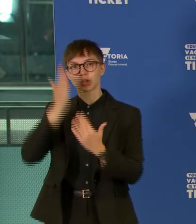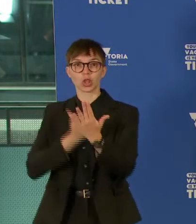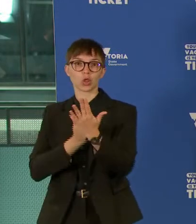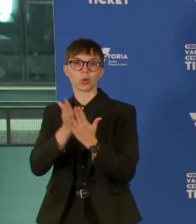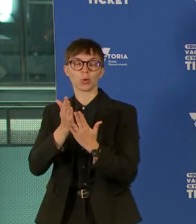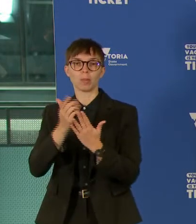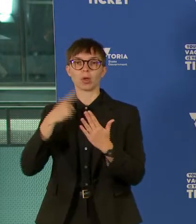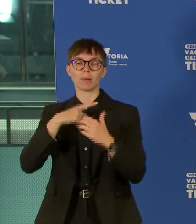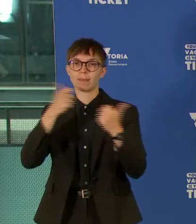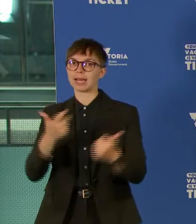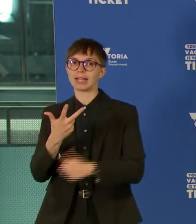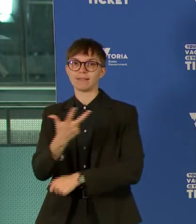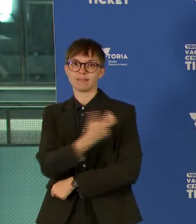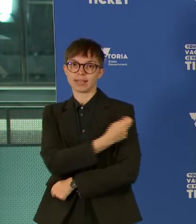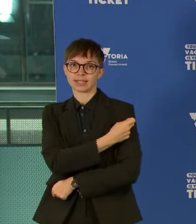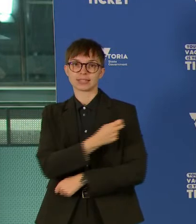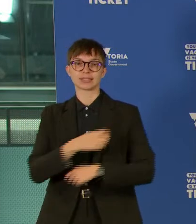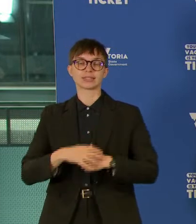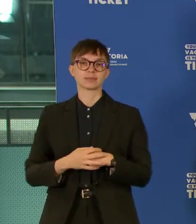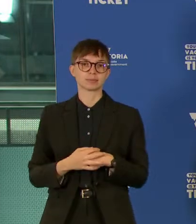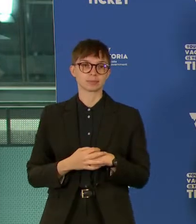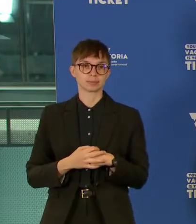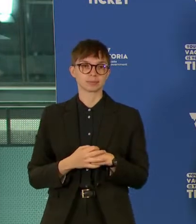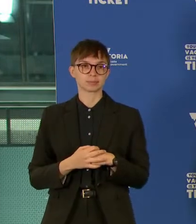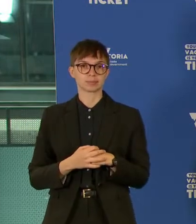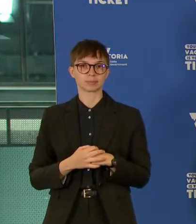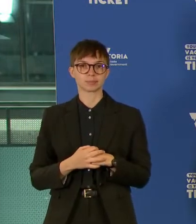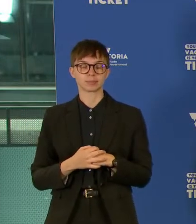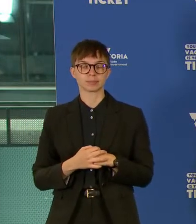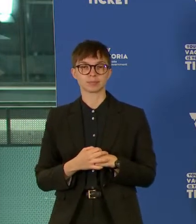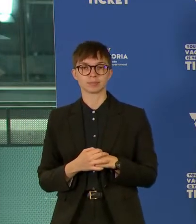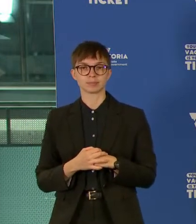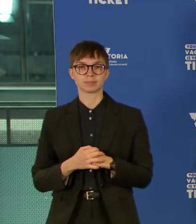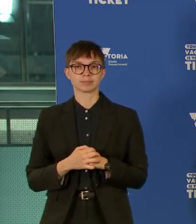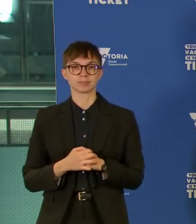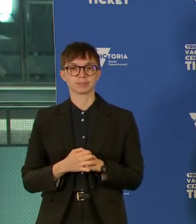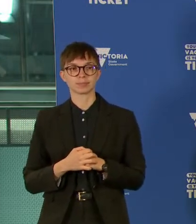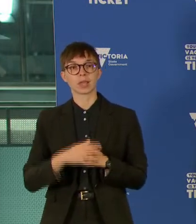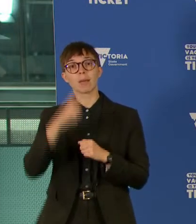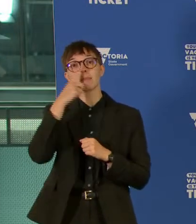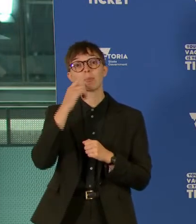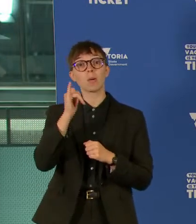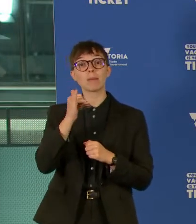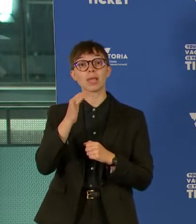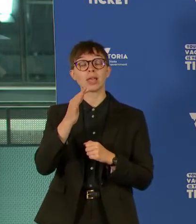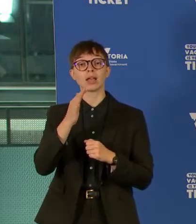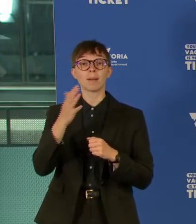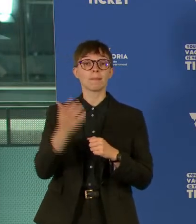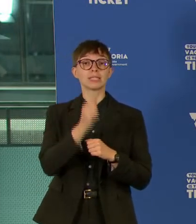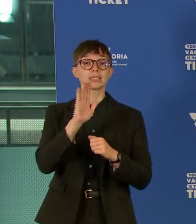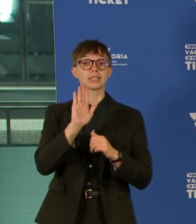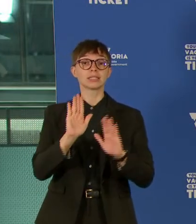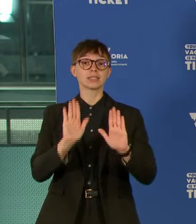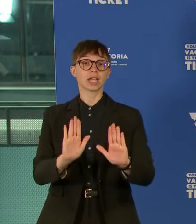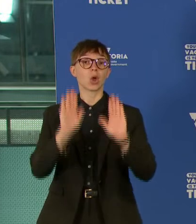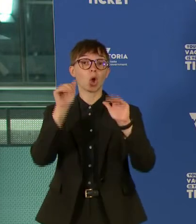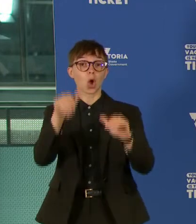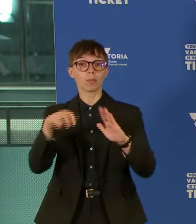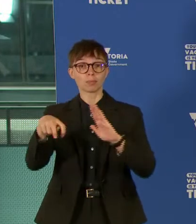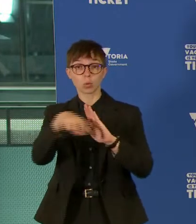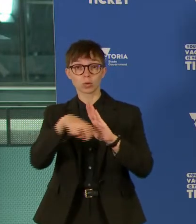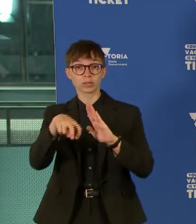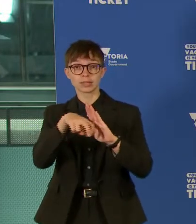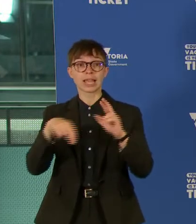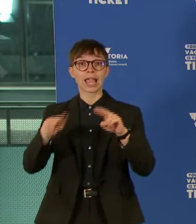and visitor restrictions in vulnerable settings such as aged care, disability, and